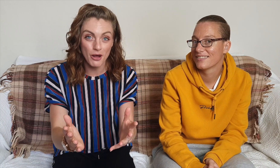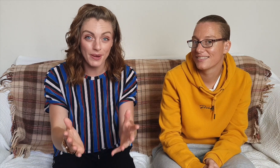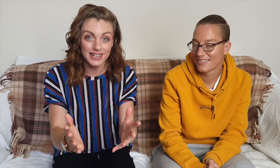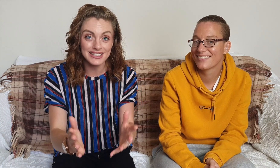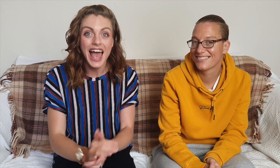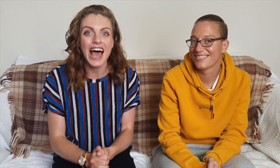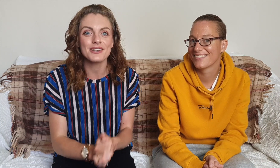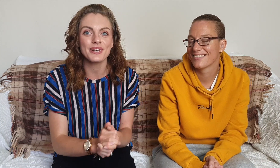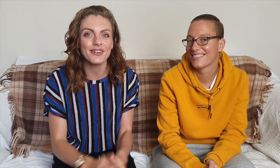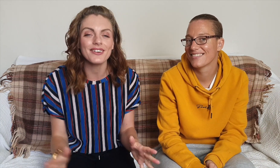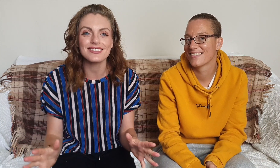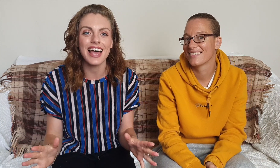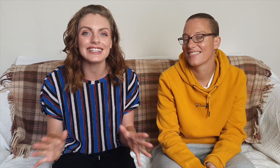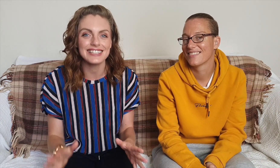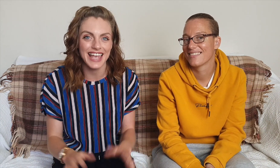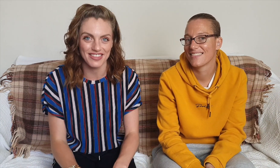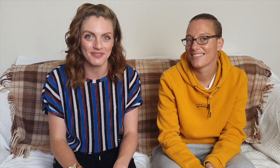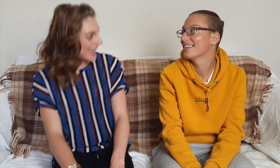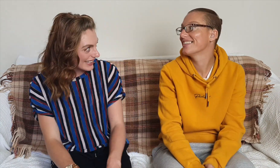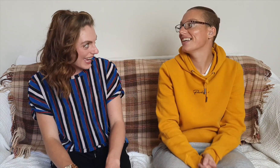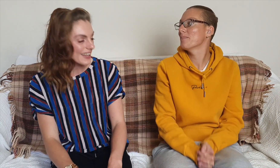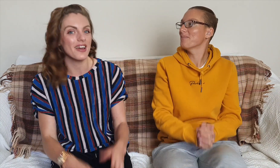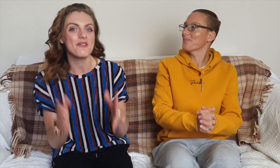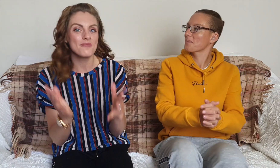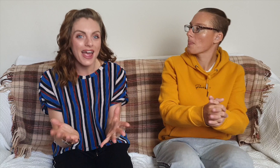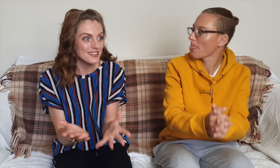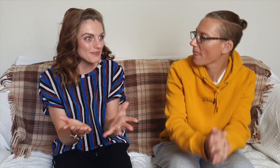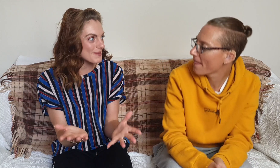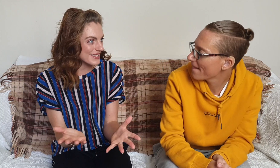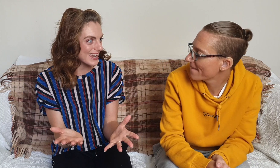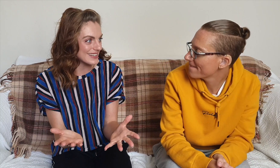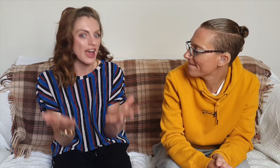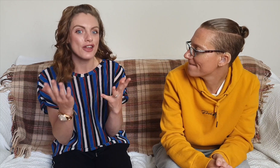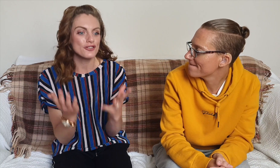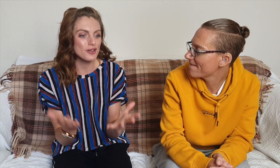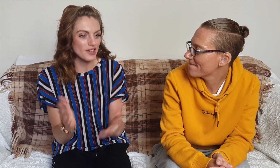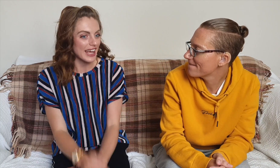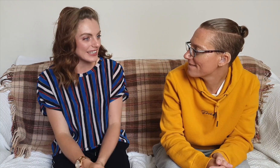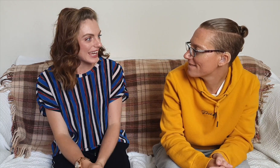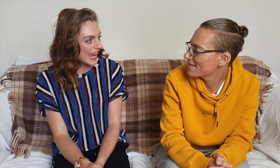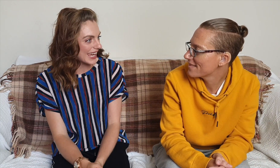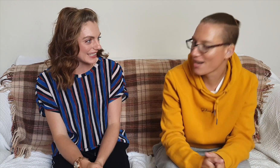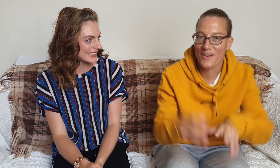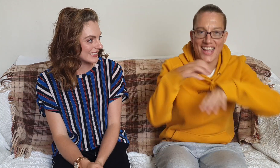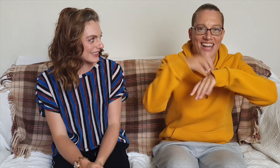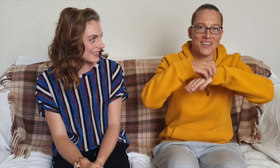up on it and we can all sign together. Kellyanne, where should we begin? Do you like cake? Cake,